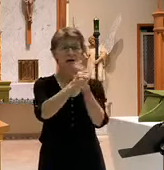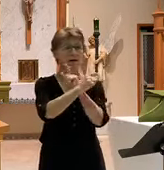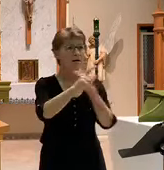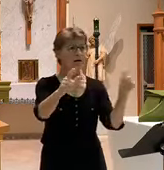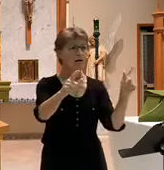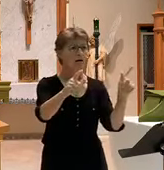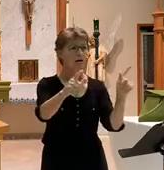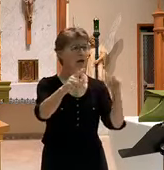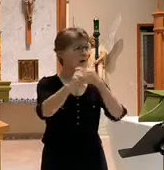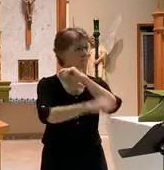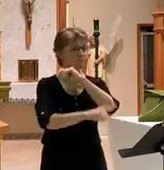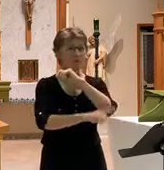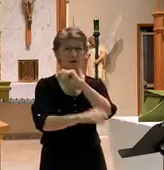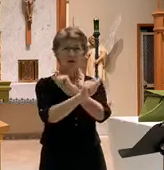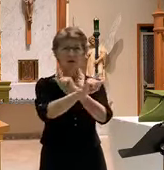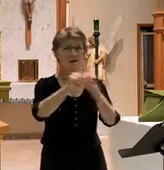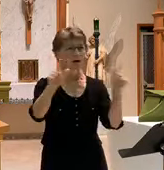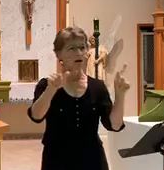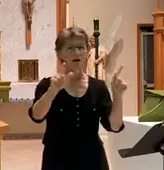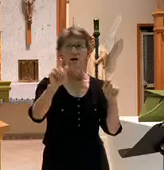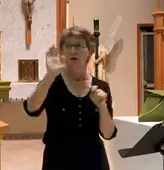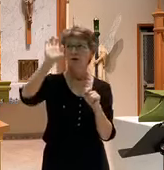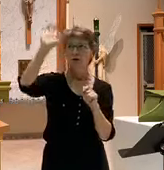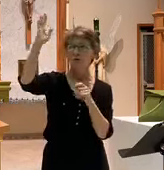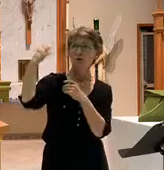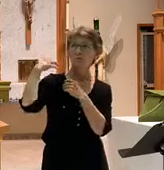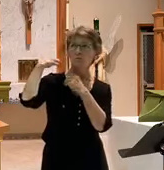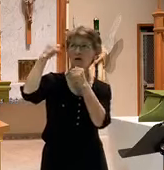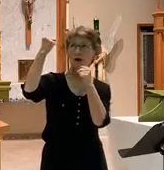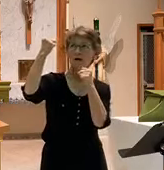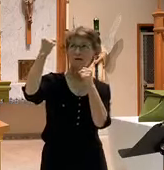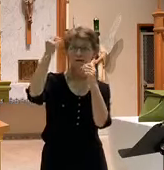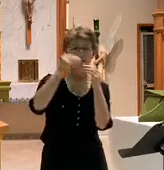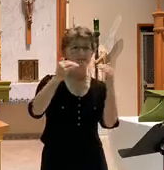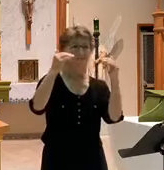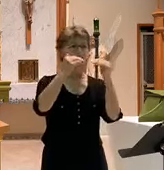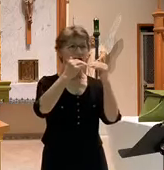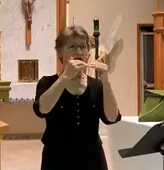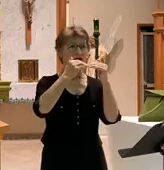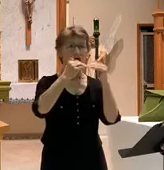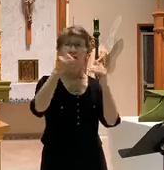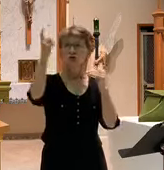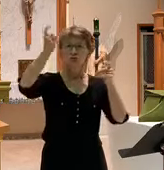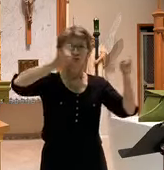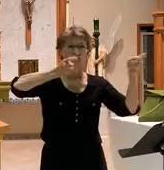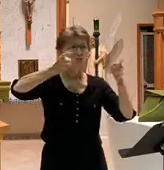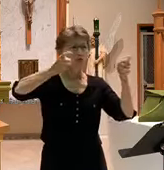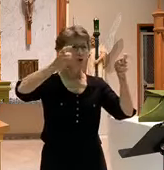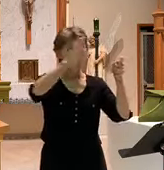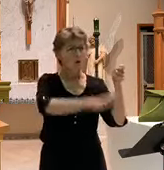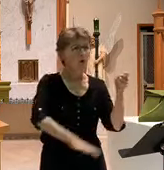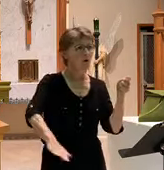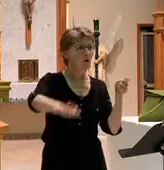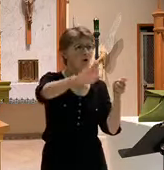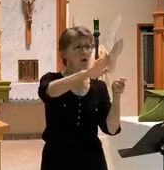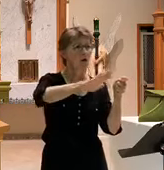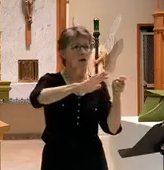For your might is the source of justice. Your mastery over all things makes you lenient to all.